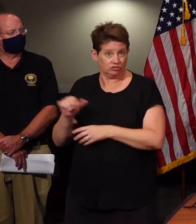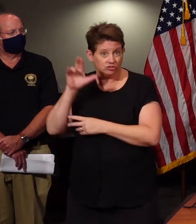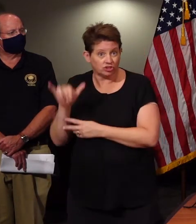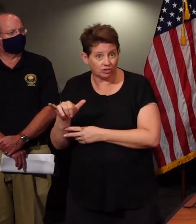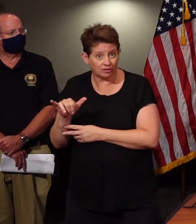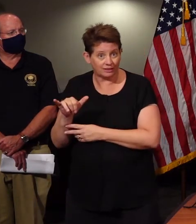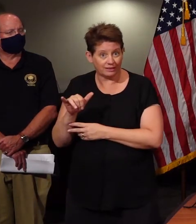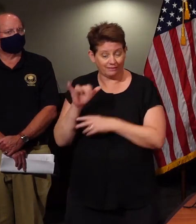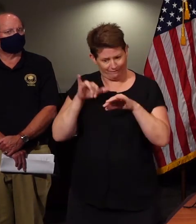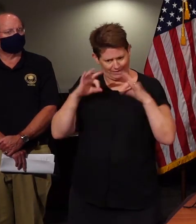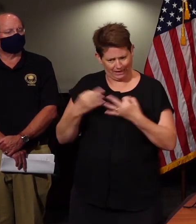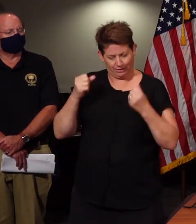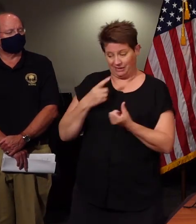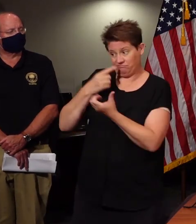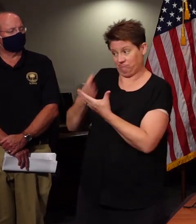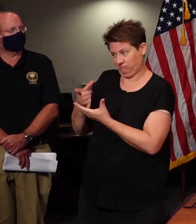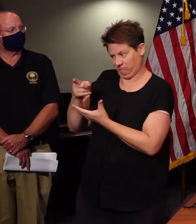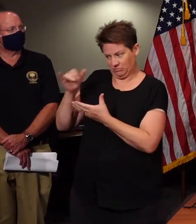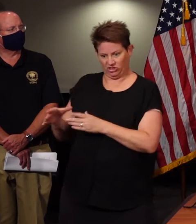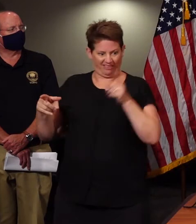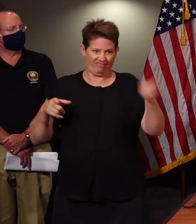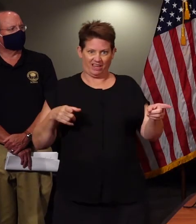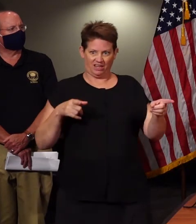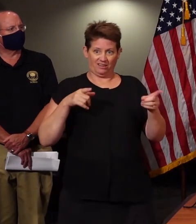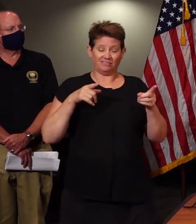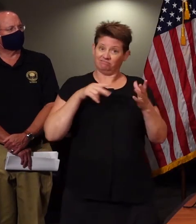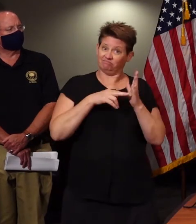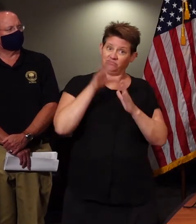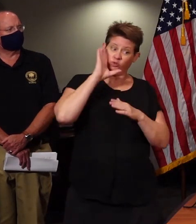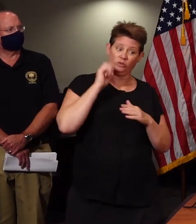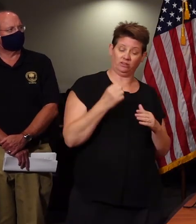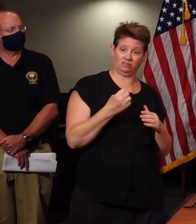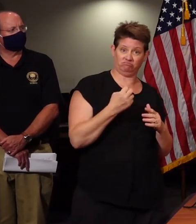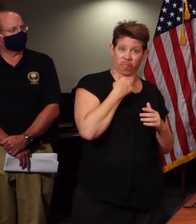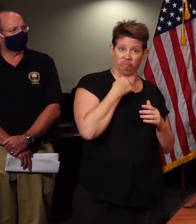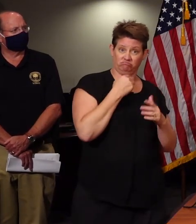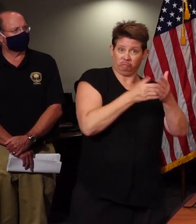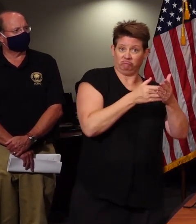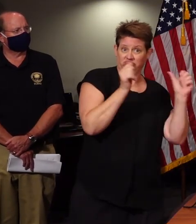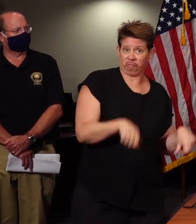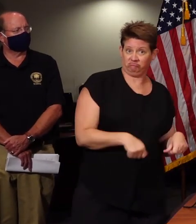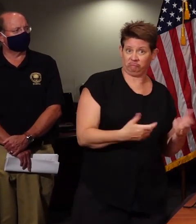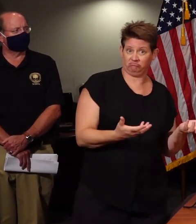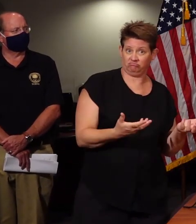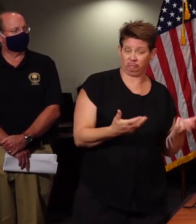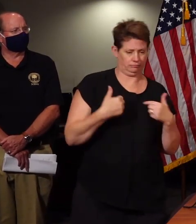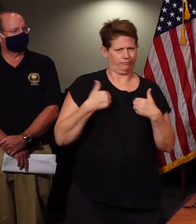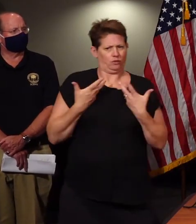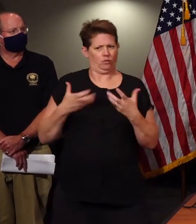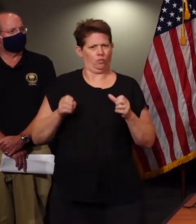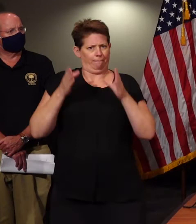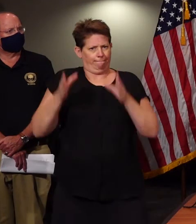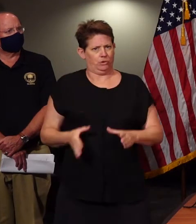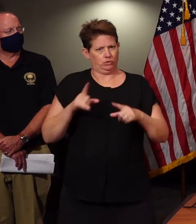were at your place, then there will be an enormous price to pay. I would hate to be the one to try to explain